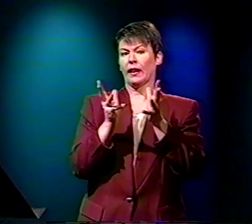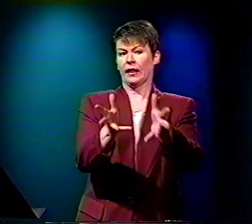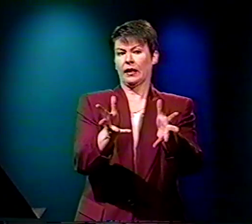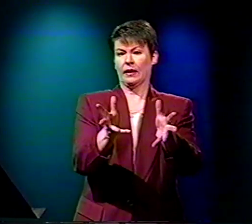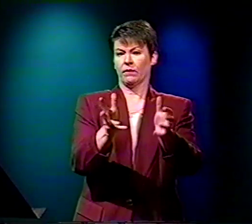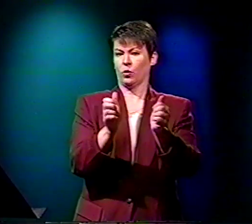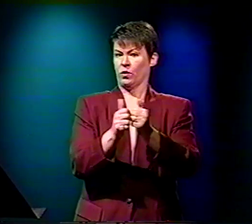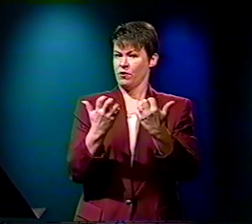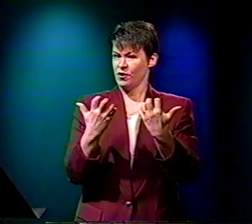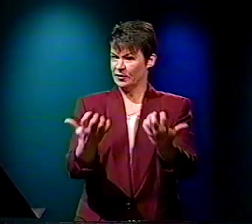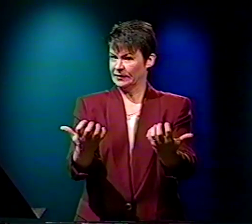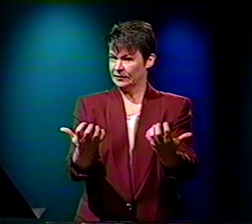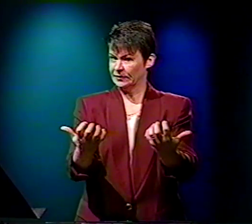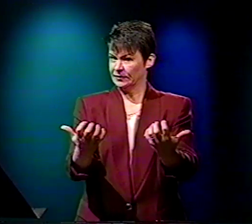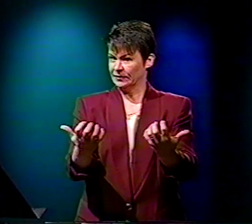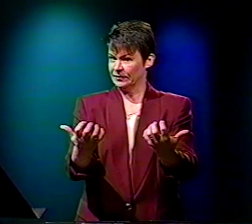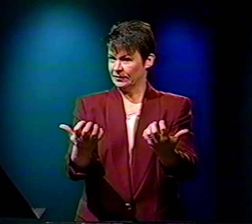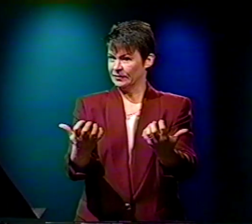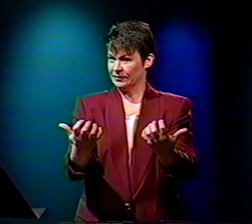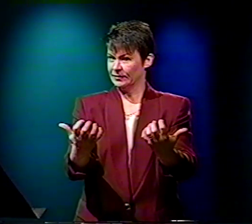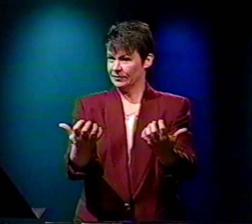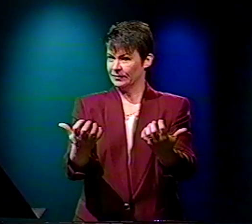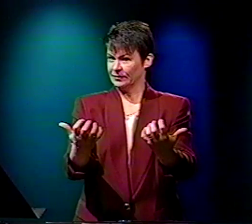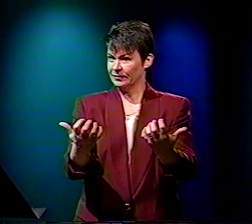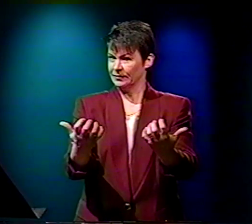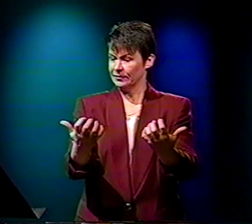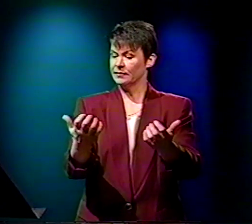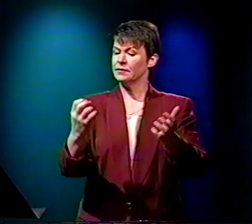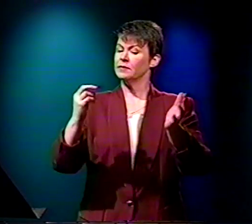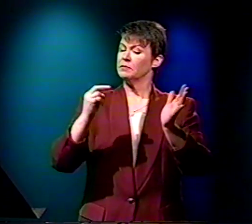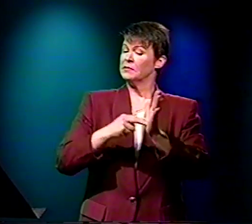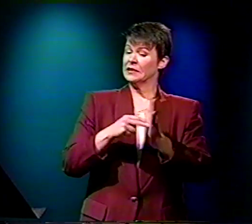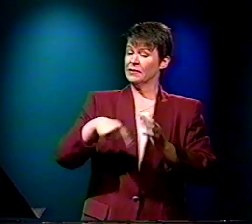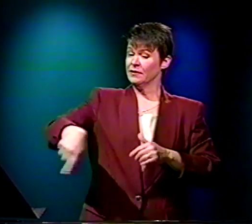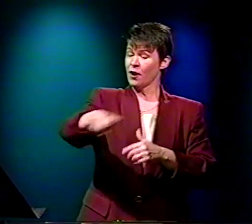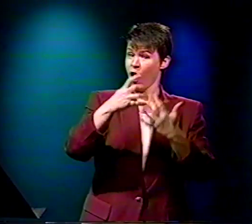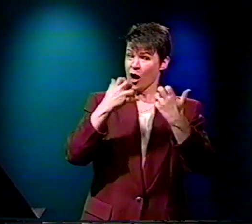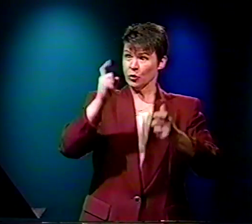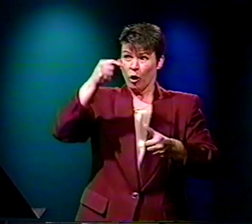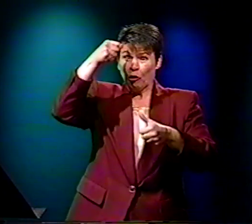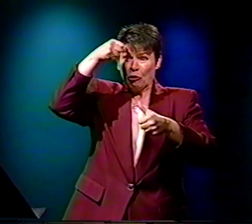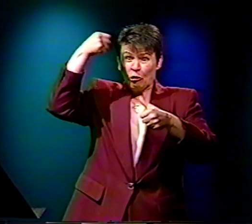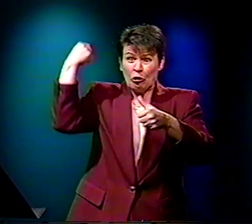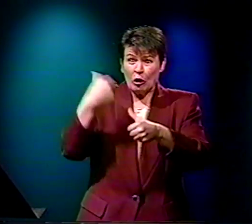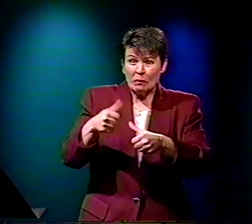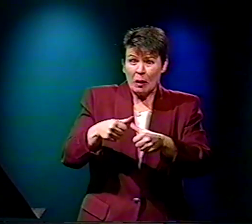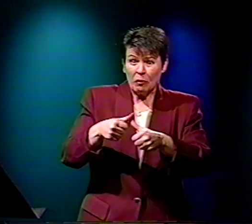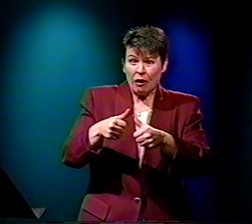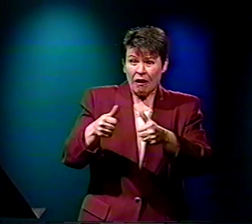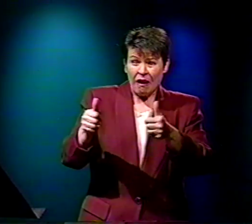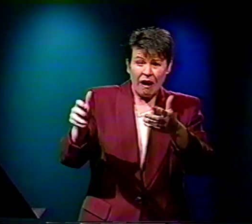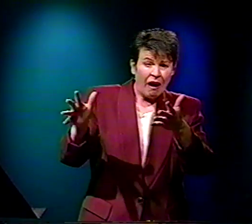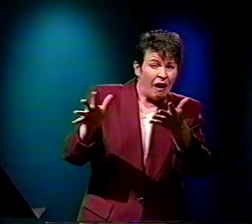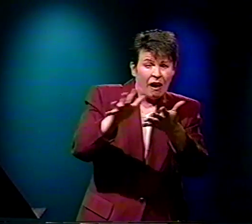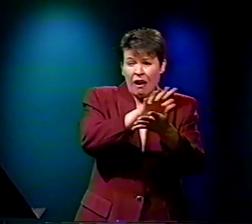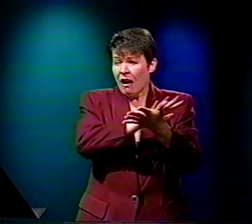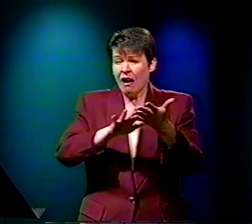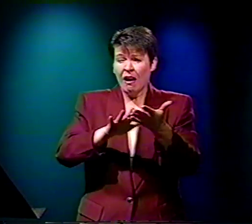is what the effect is that we want to leave with the audience, which means that will the audience